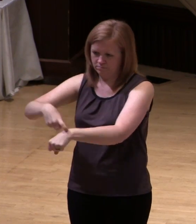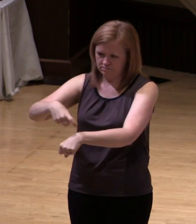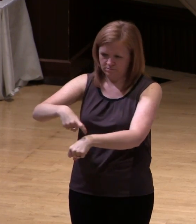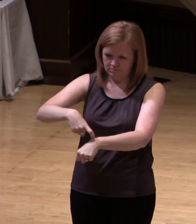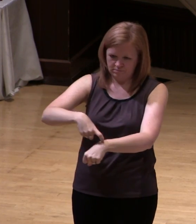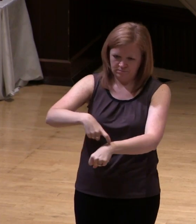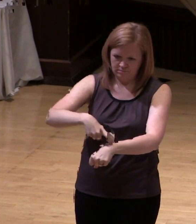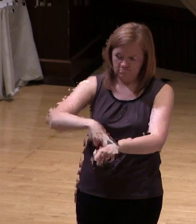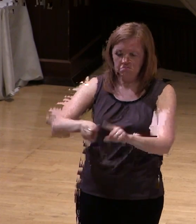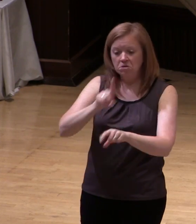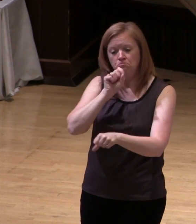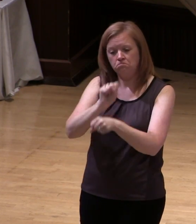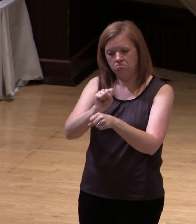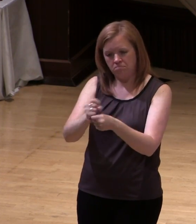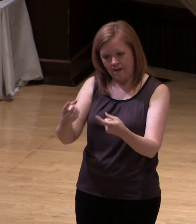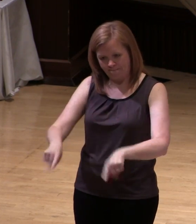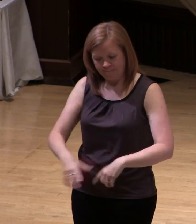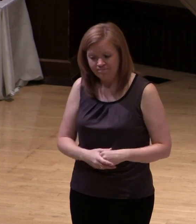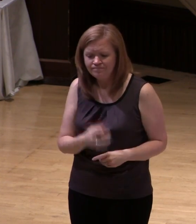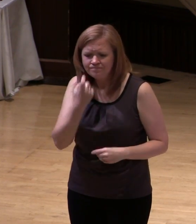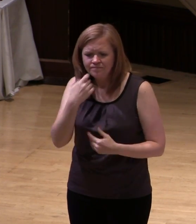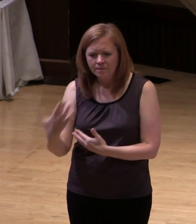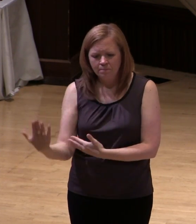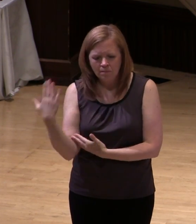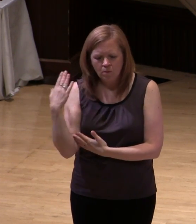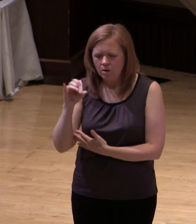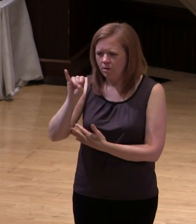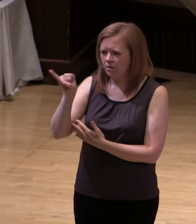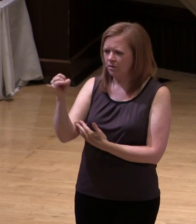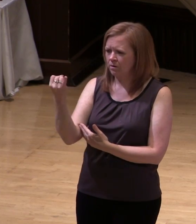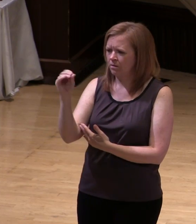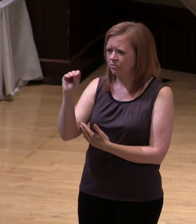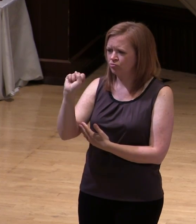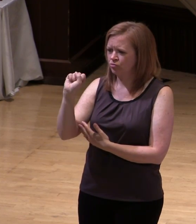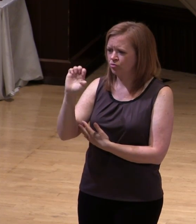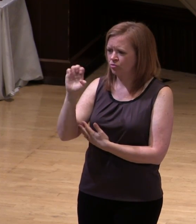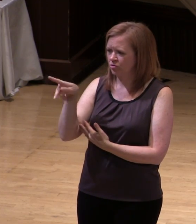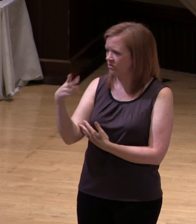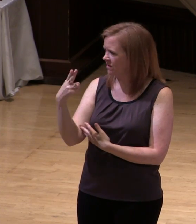happen. This morning, Joseph Warren, where are you, Joseph?